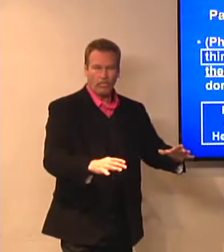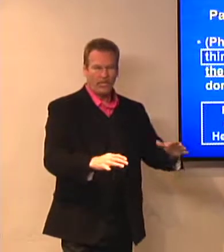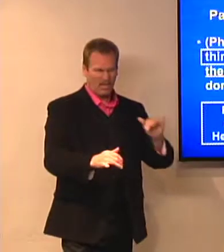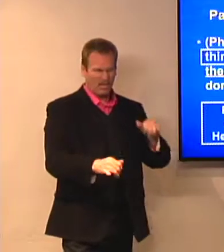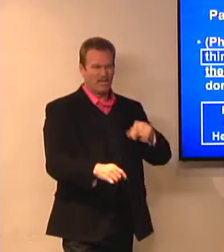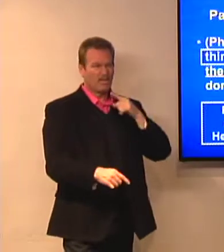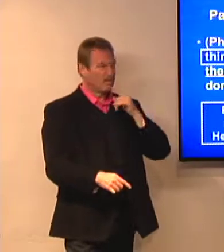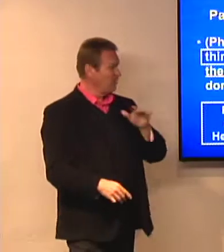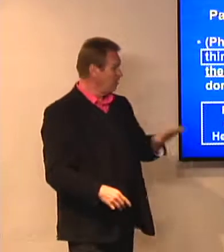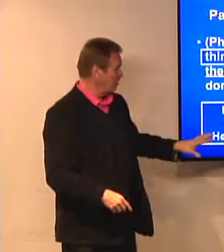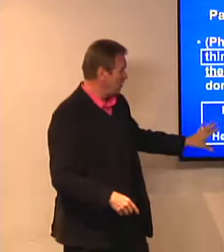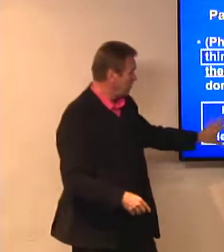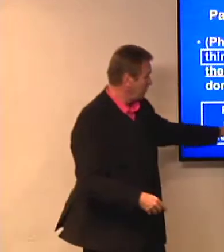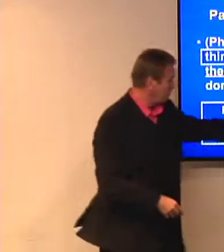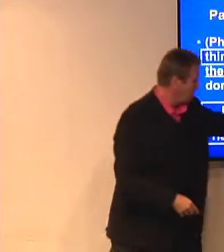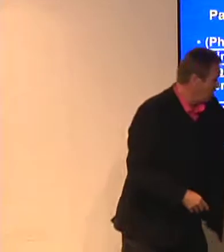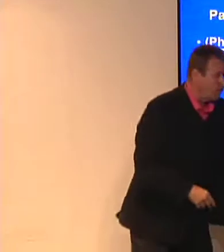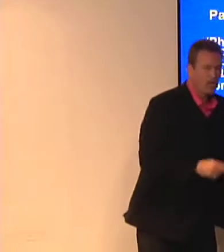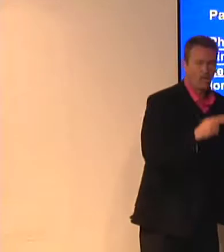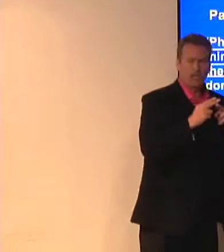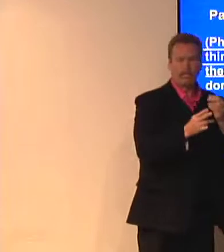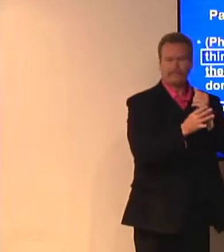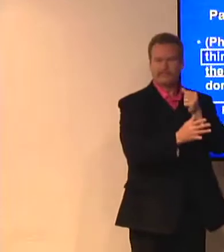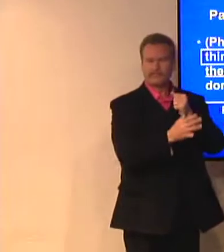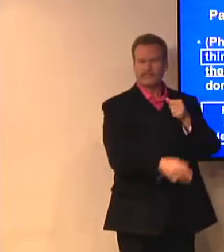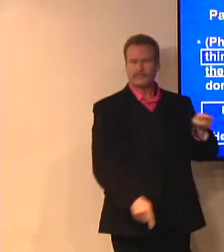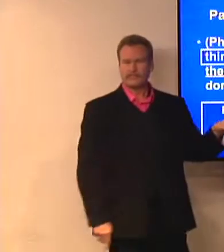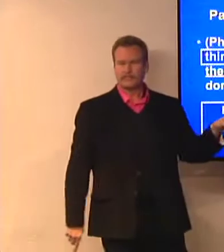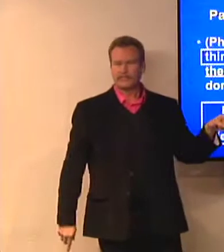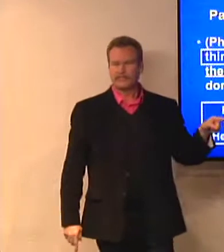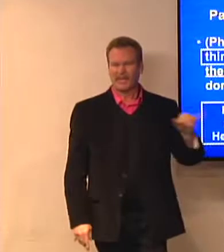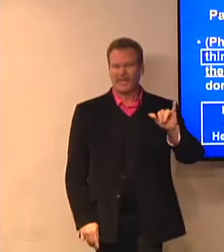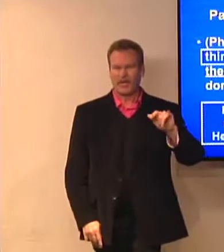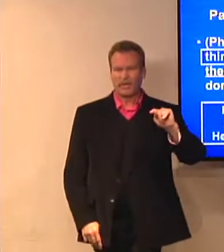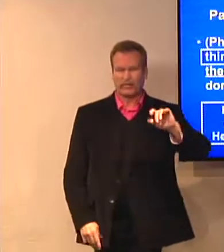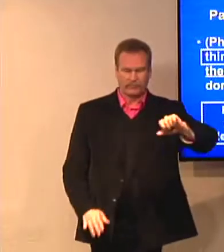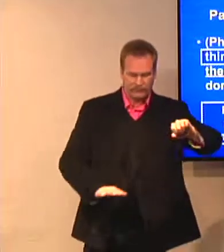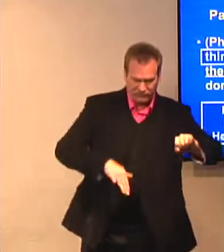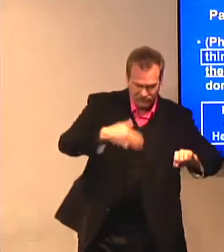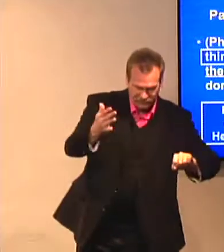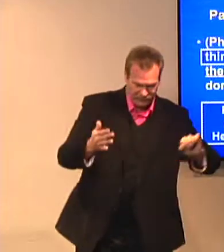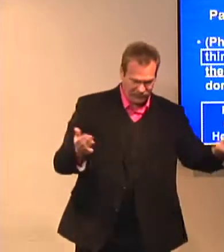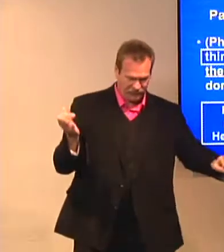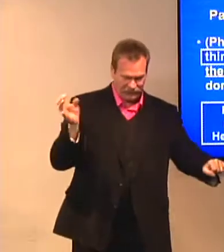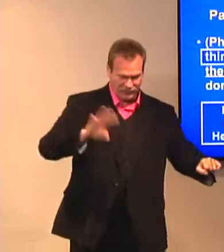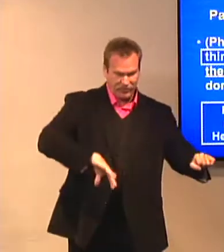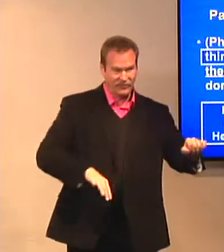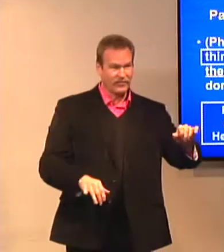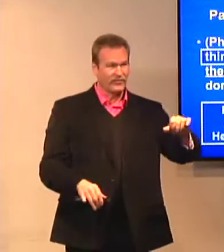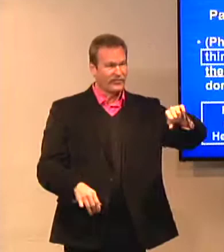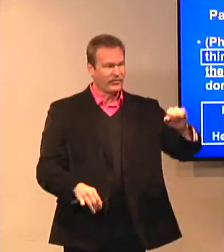cow poop when they make great big messes and whatever, manure or all of that. You know,